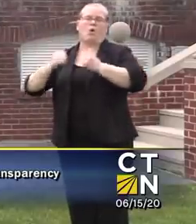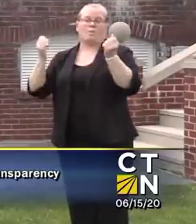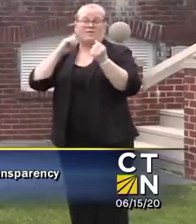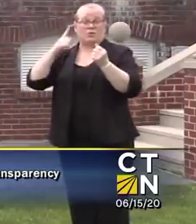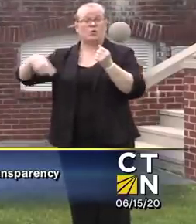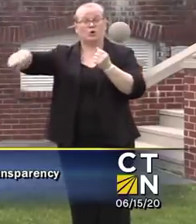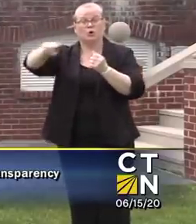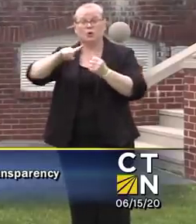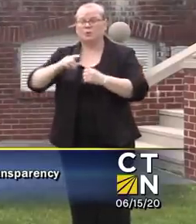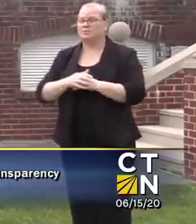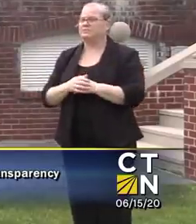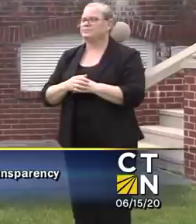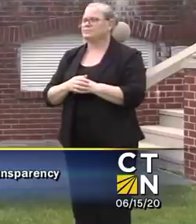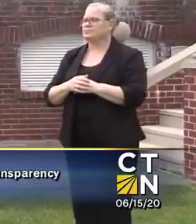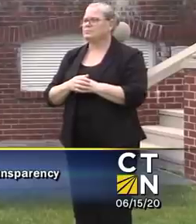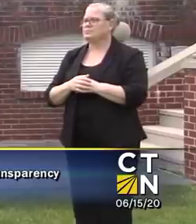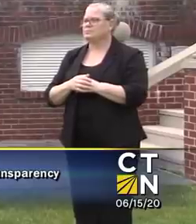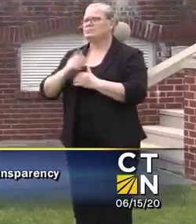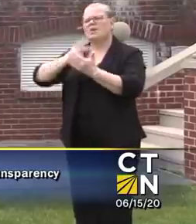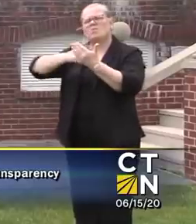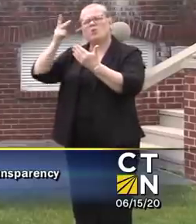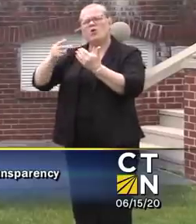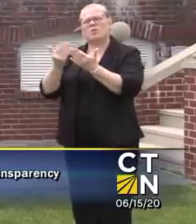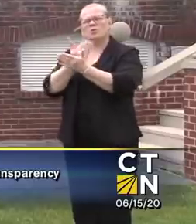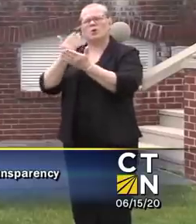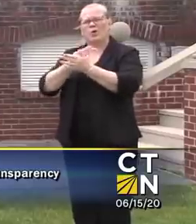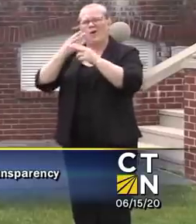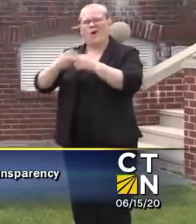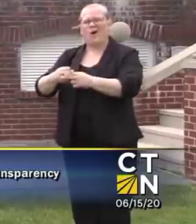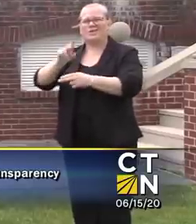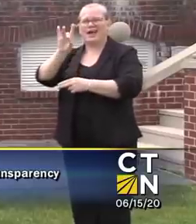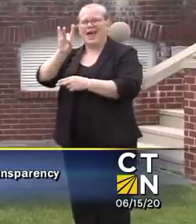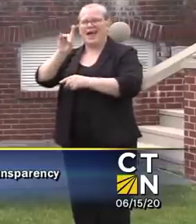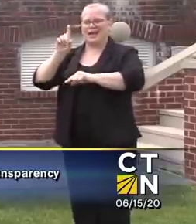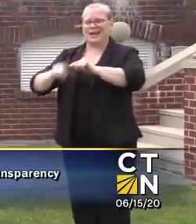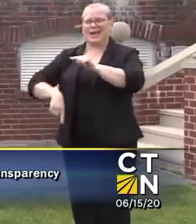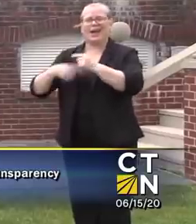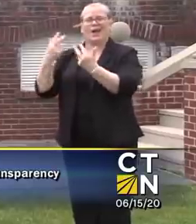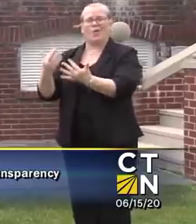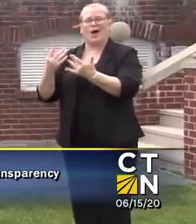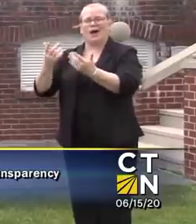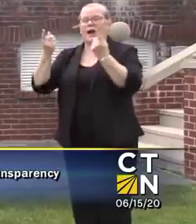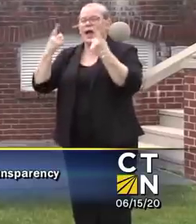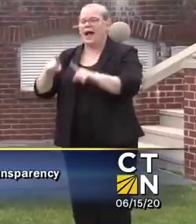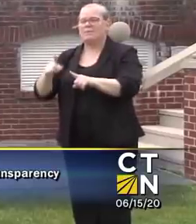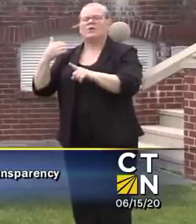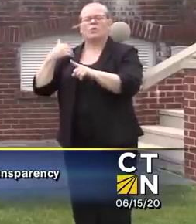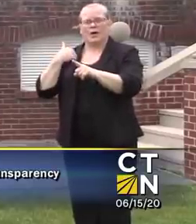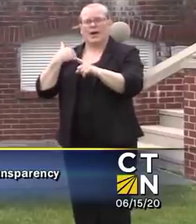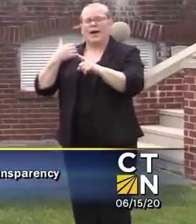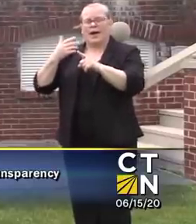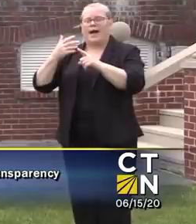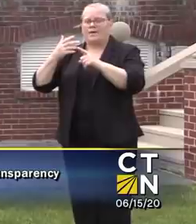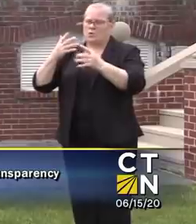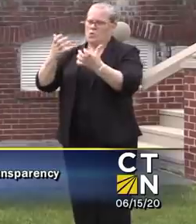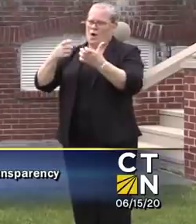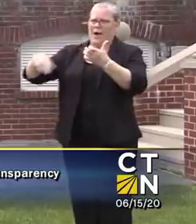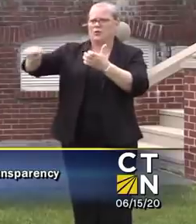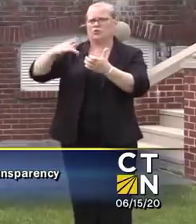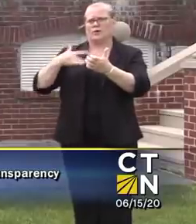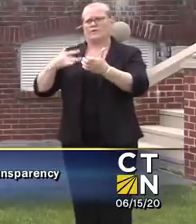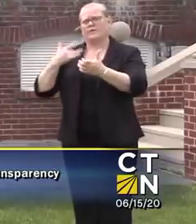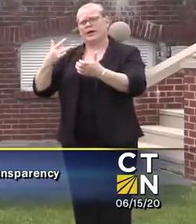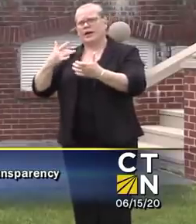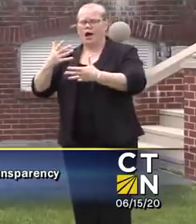Can't Wait. And we've used that as direction, and we're putting a check next to each of those boxes to give you confidence that we understand what that means.